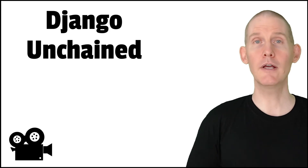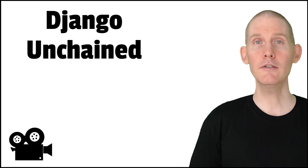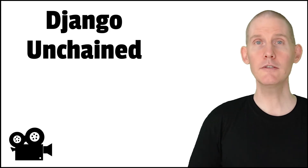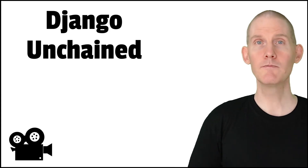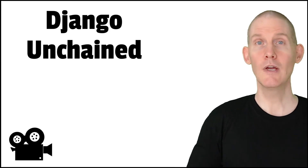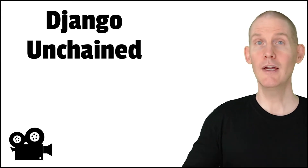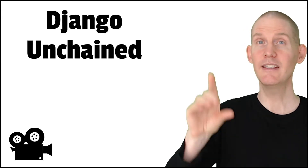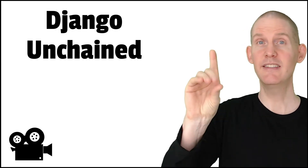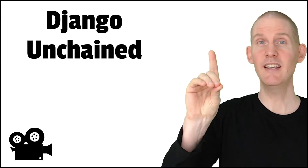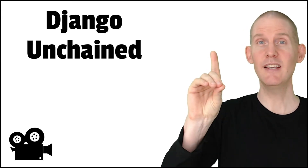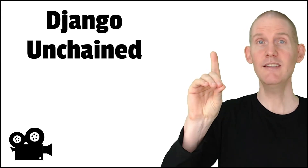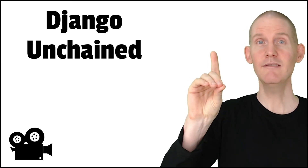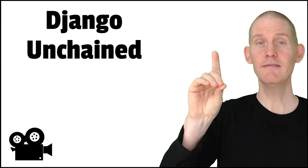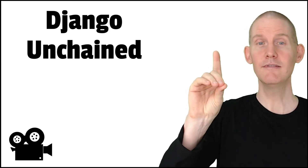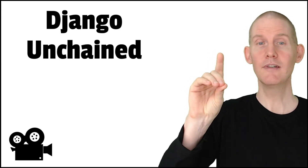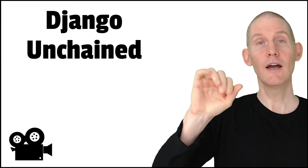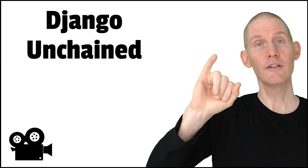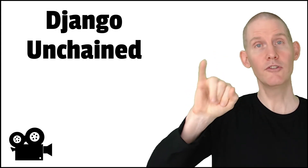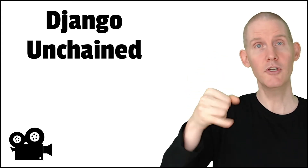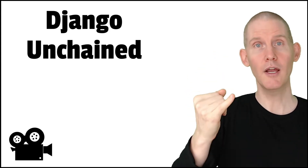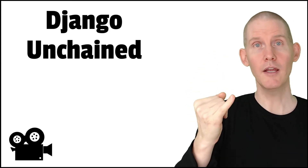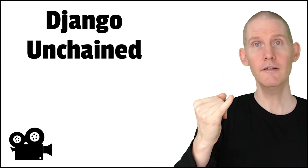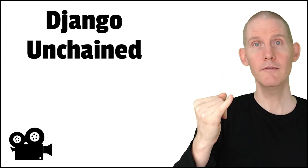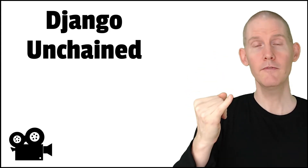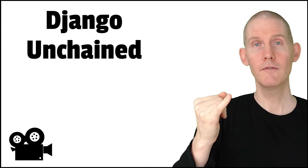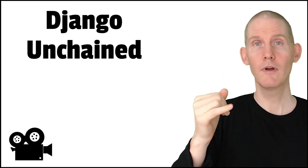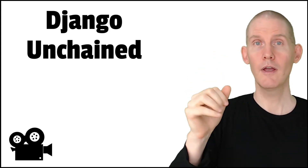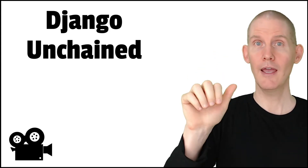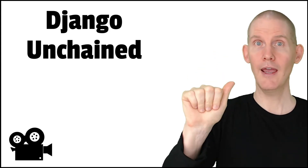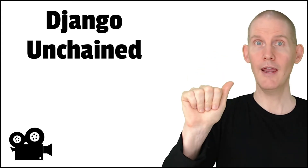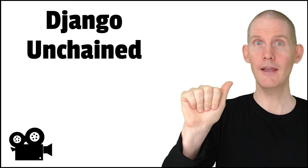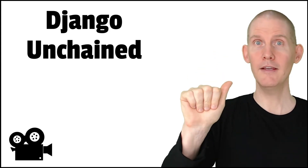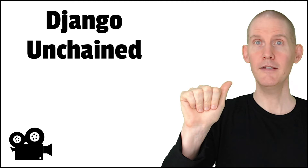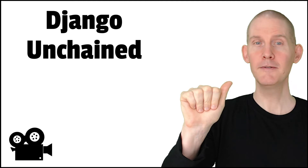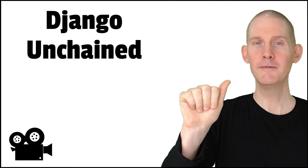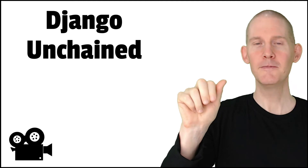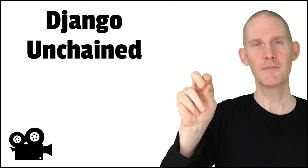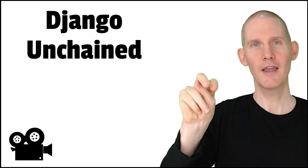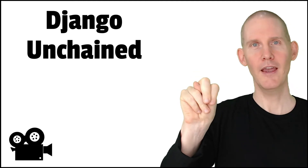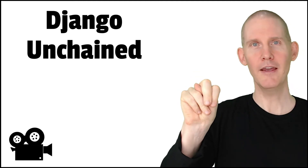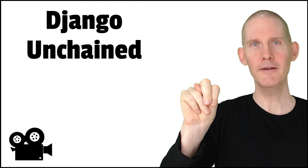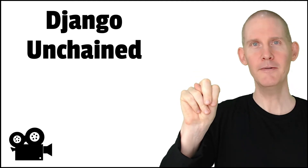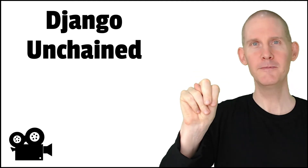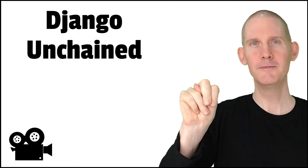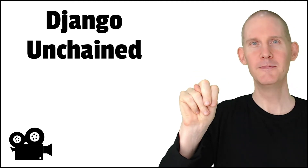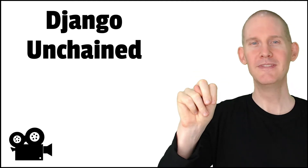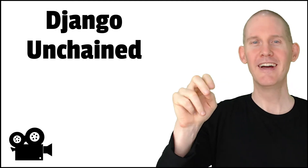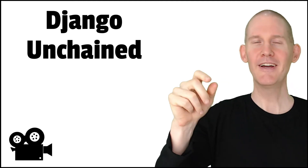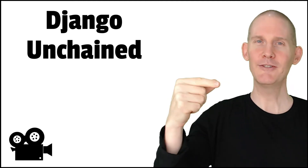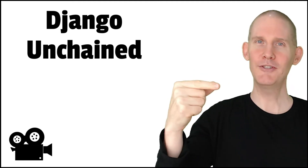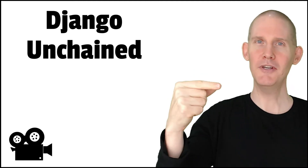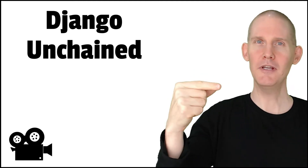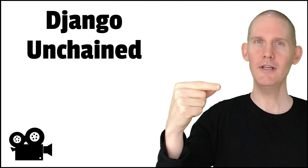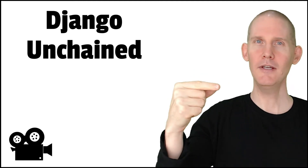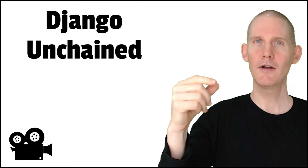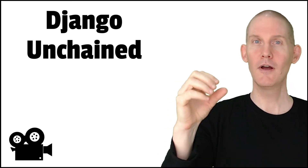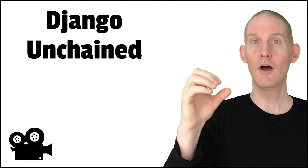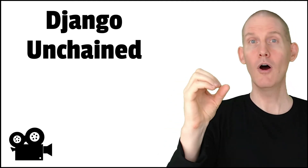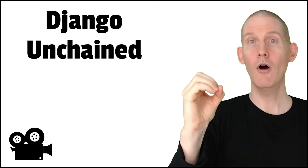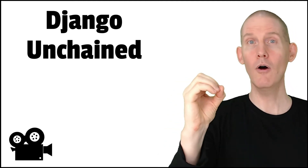letters. D, J, A, N, G,